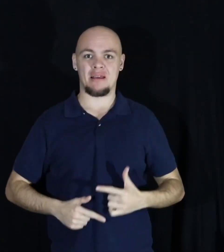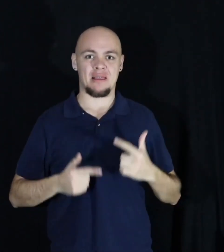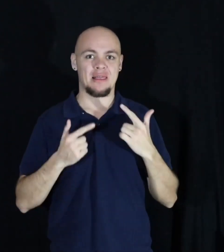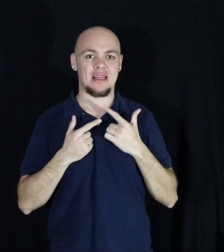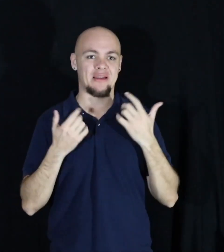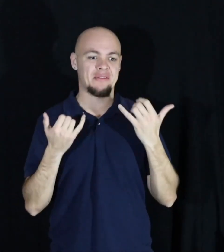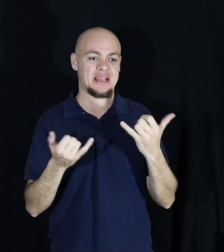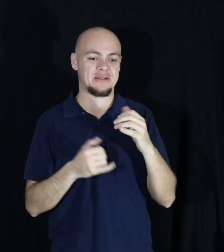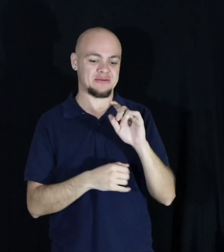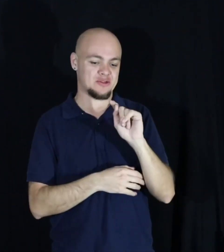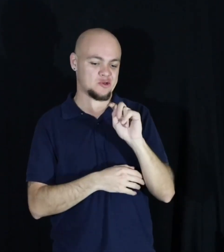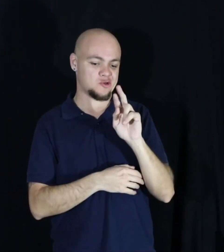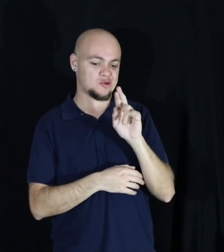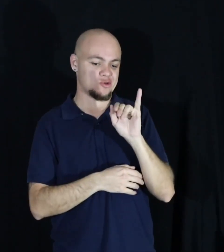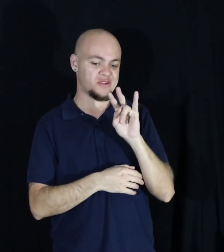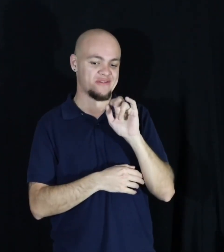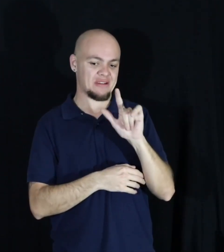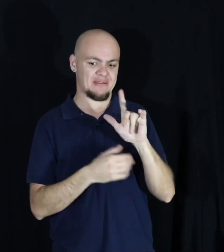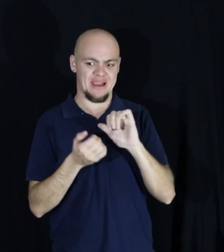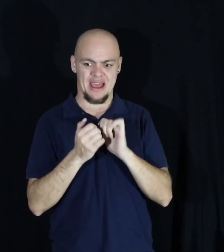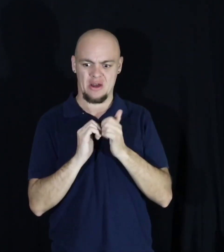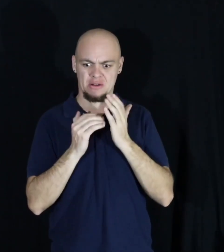trivial. I didn't know how to go on.